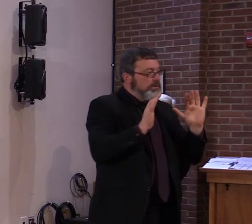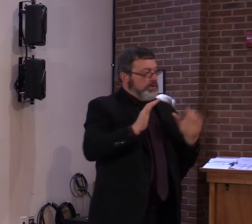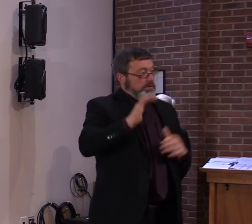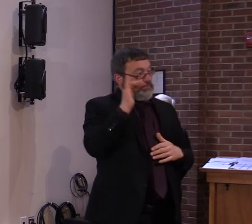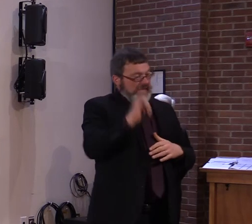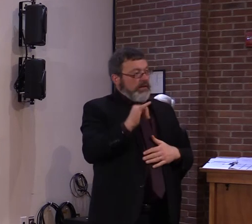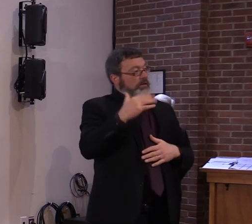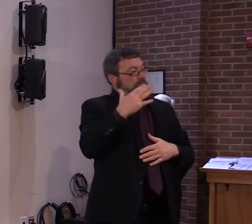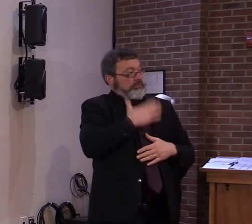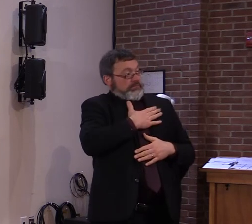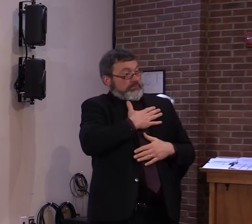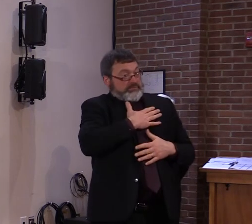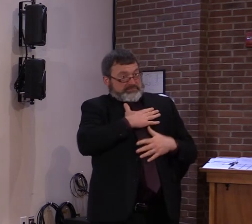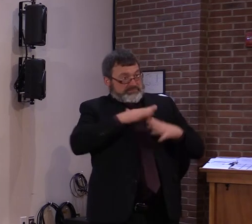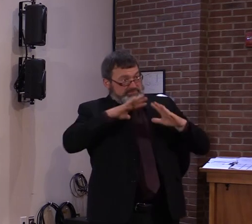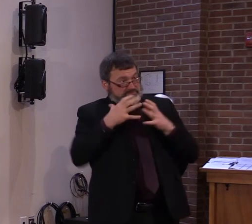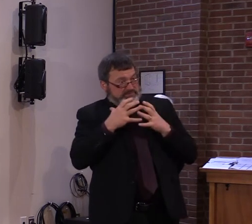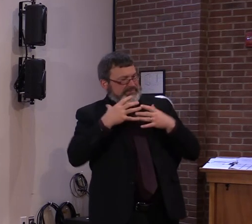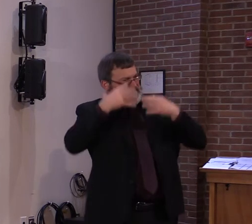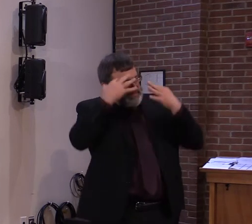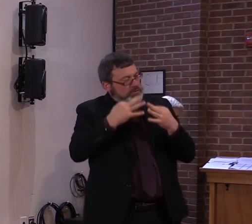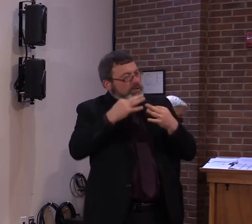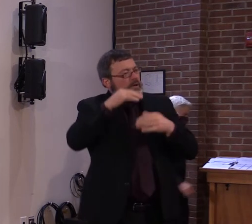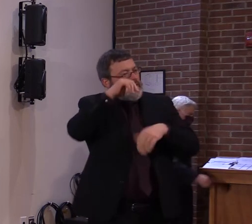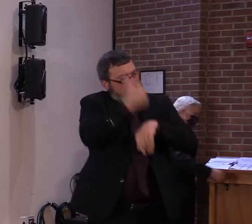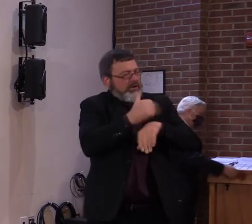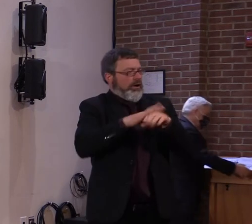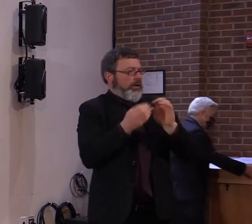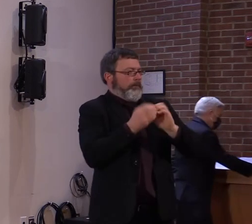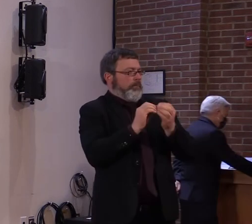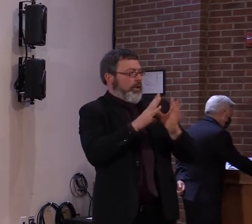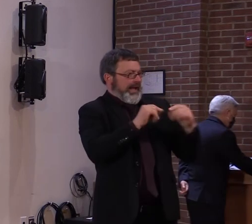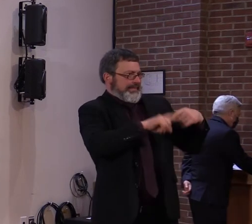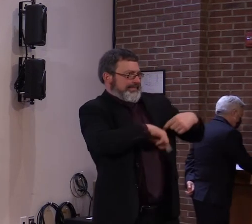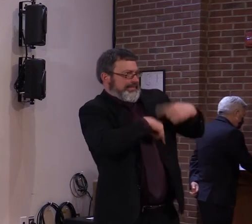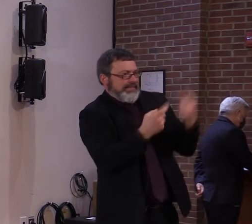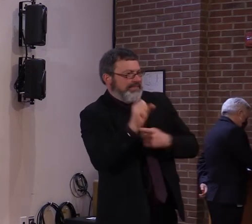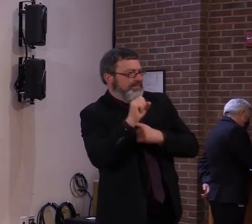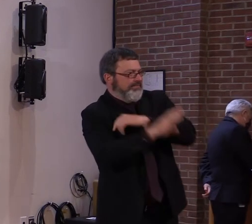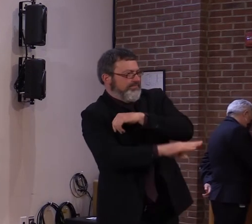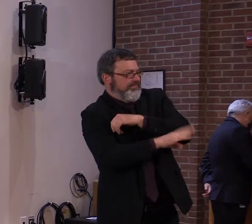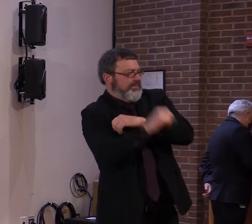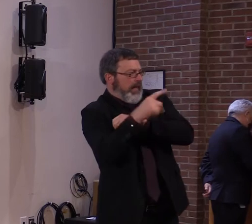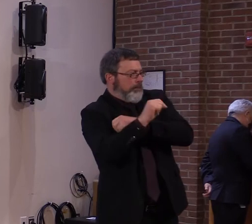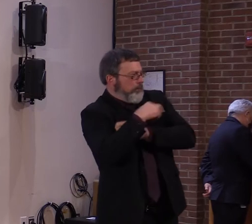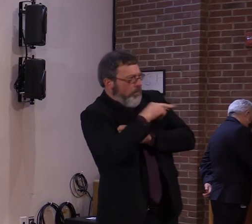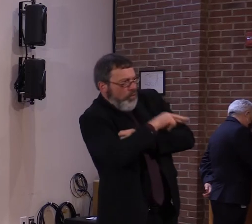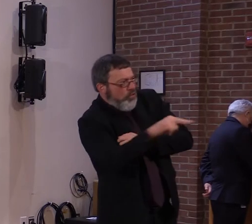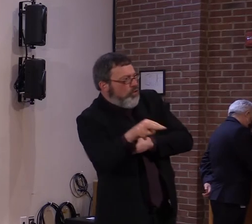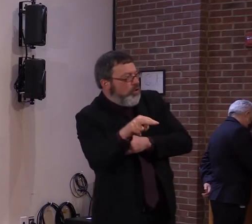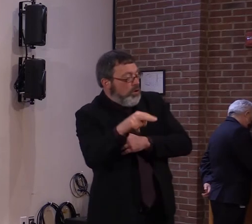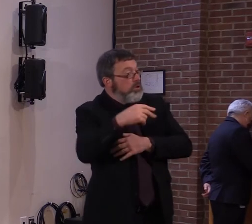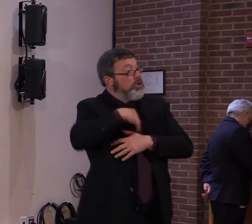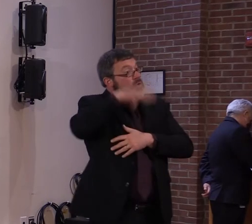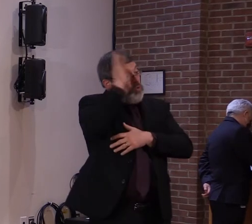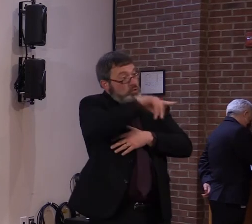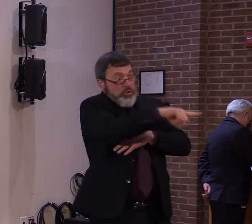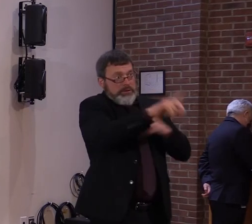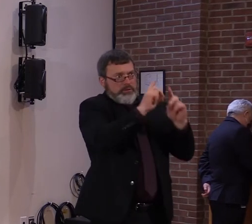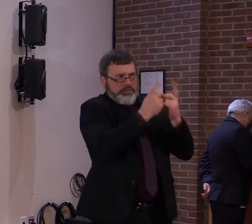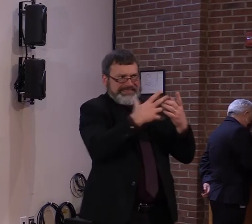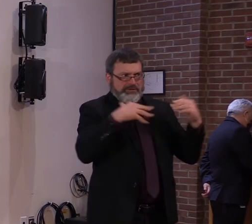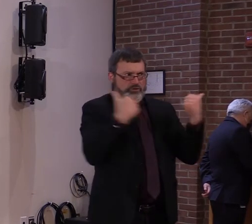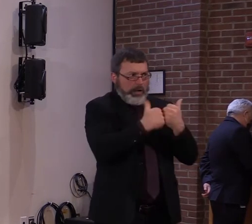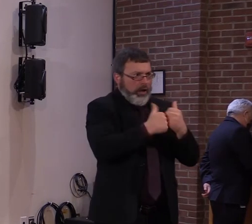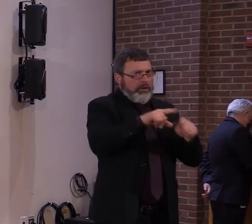we've acknowledged, school districts do have very real logistical challenges with staffing and otherwise that can affect them, and they have to be able to make those decisions.